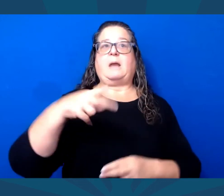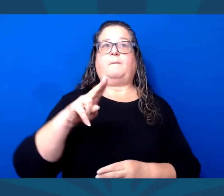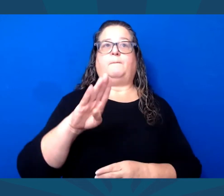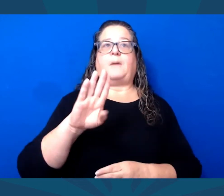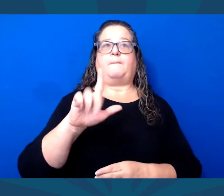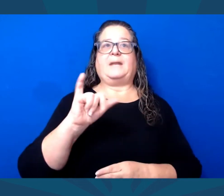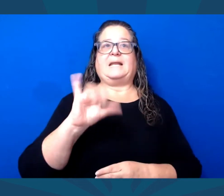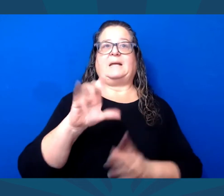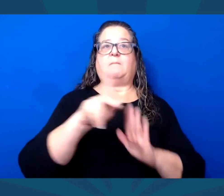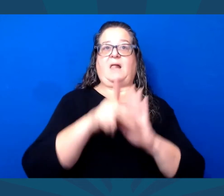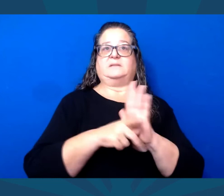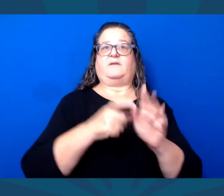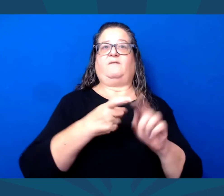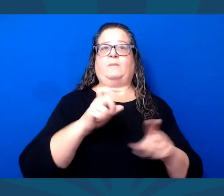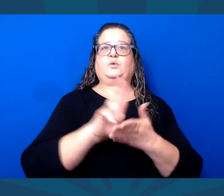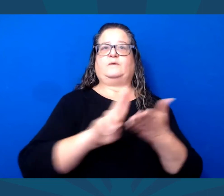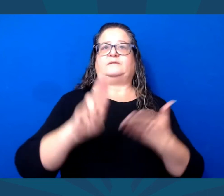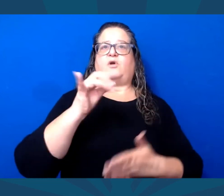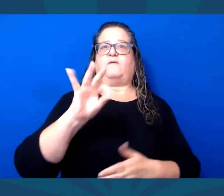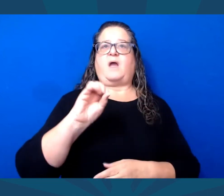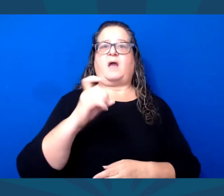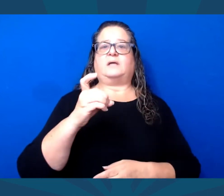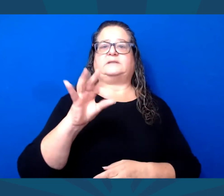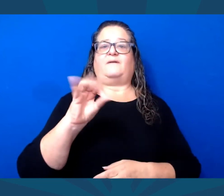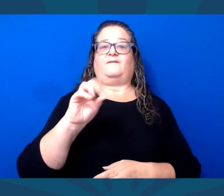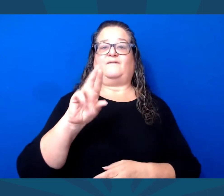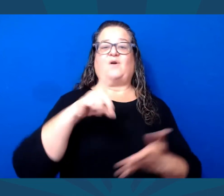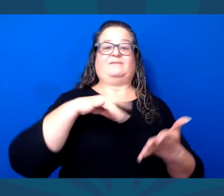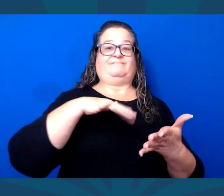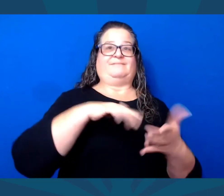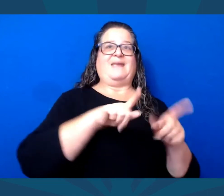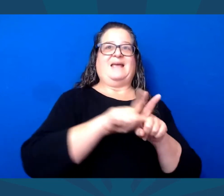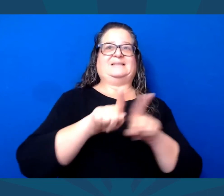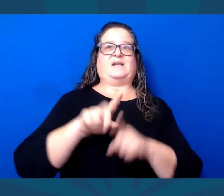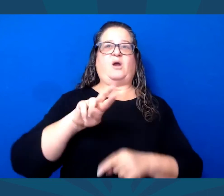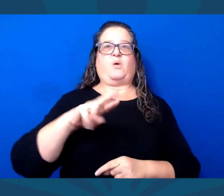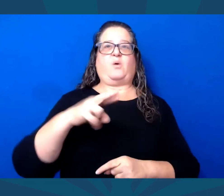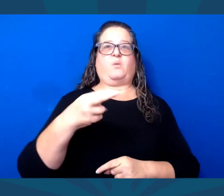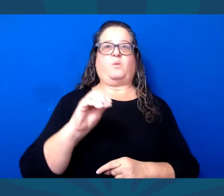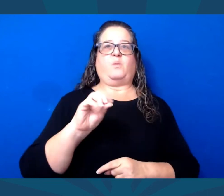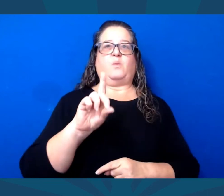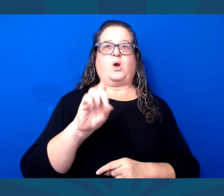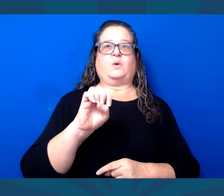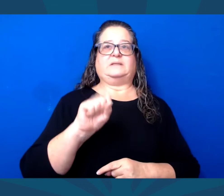public policy from the University of Oxford, where he studied as a Rhodes Scholar.